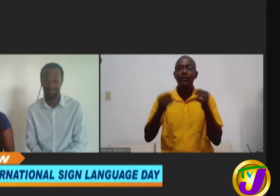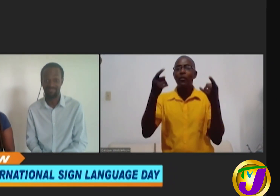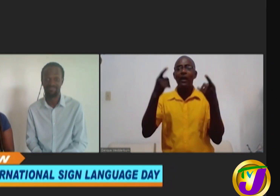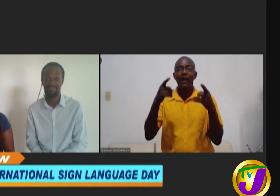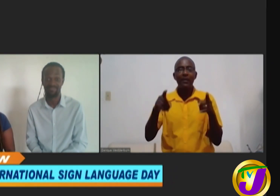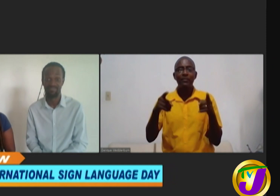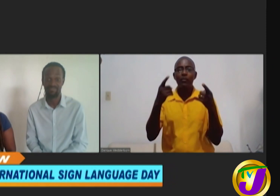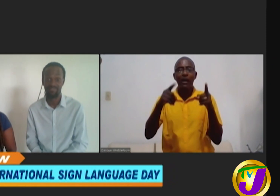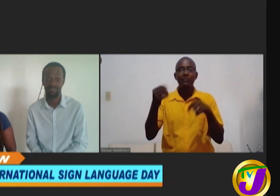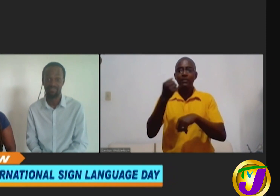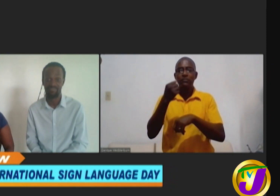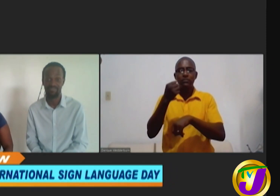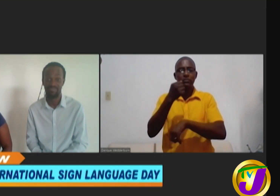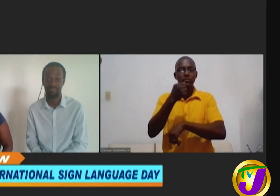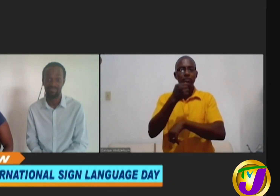today?